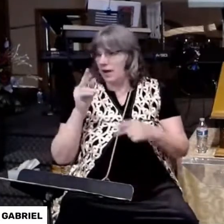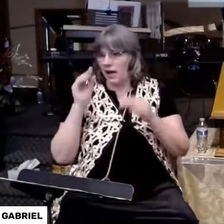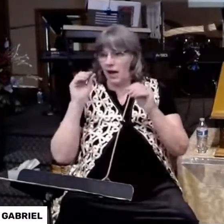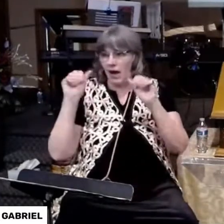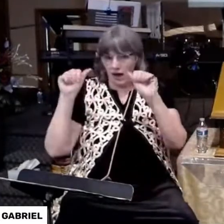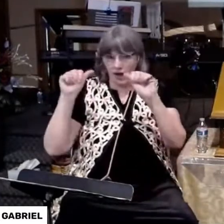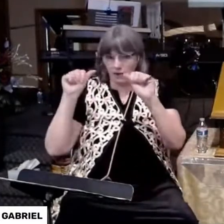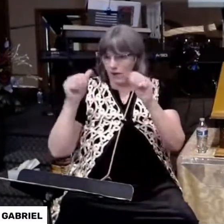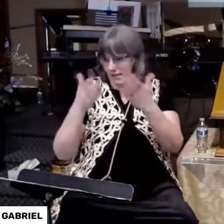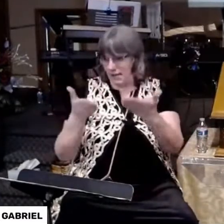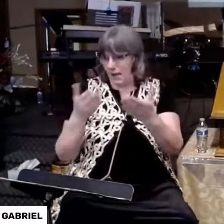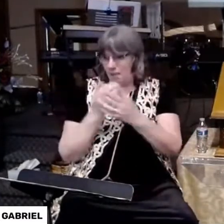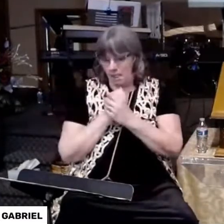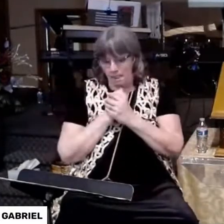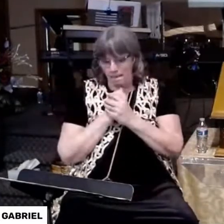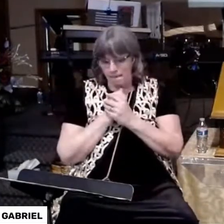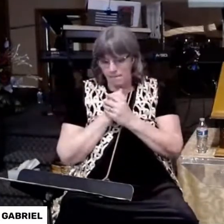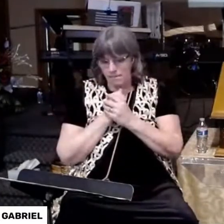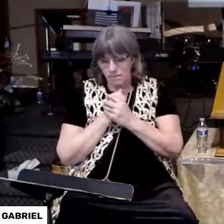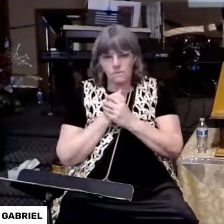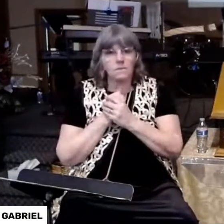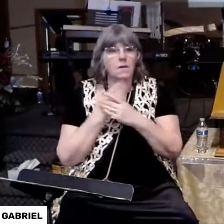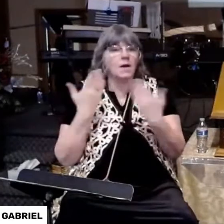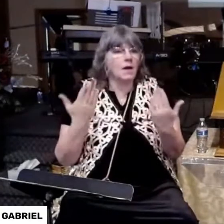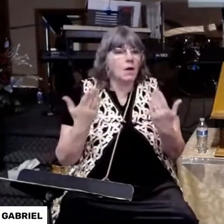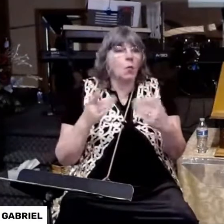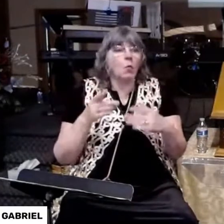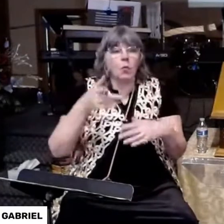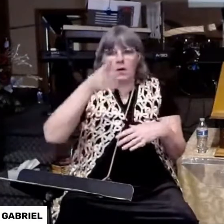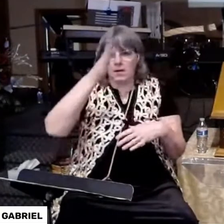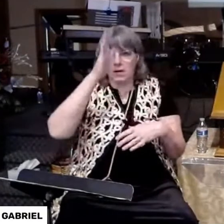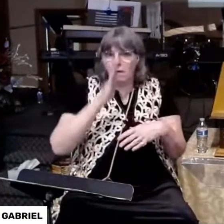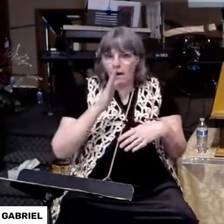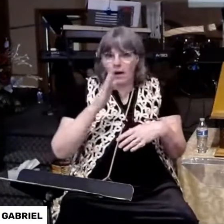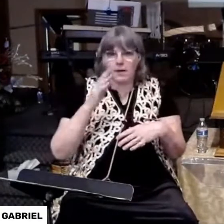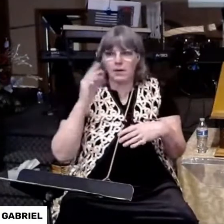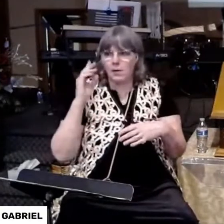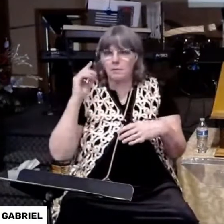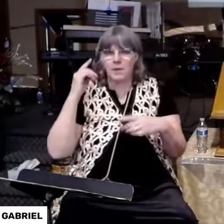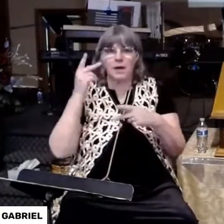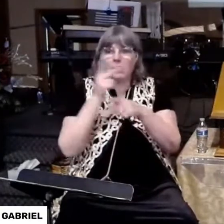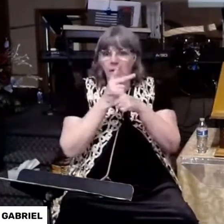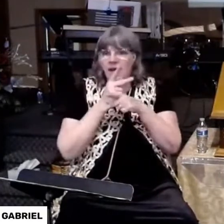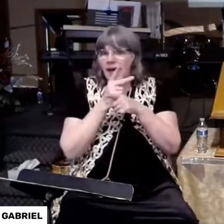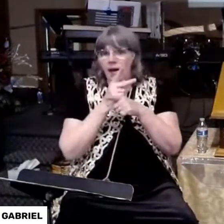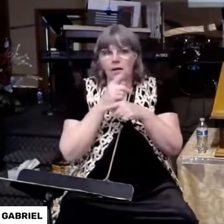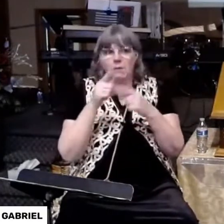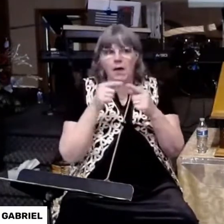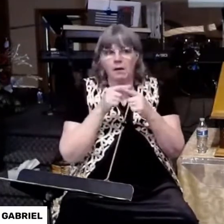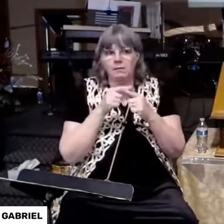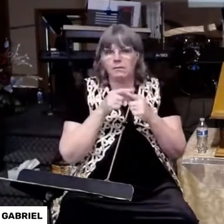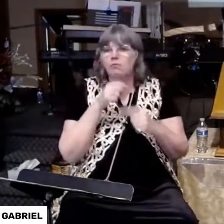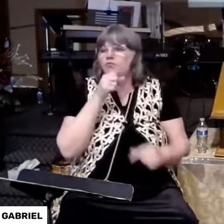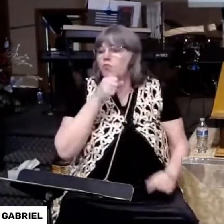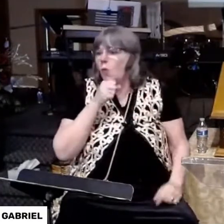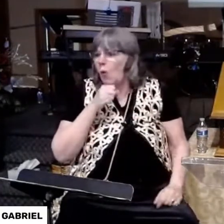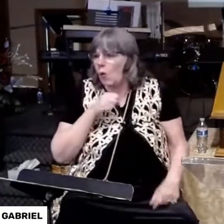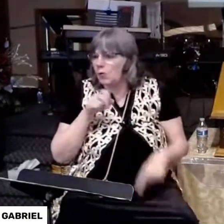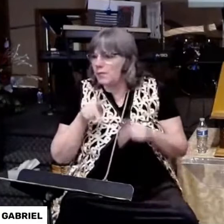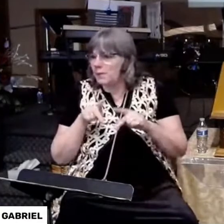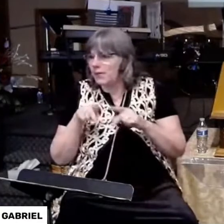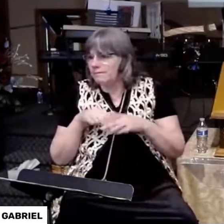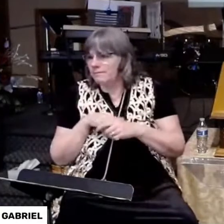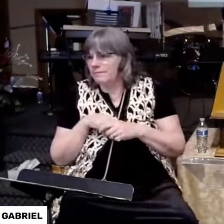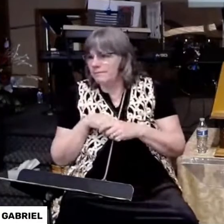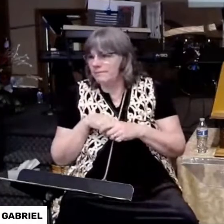You know, we live in a nice, cozy little town, you know, but the bigger the city, the bigger the problem with loneliness.